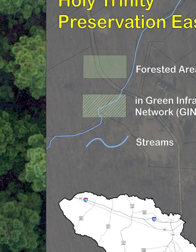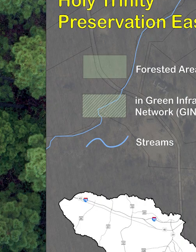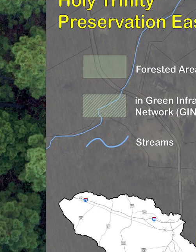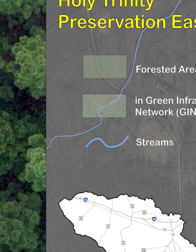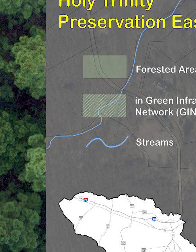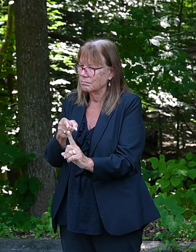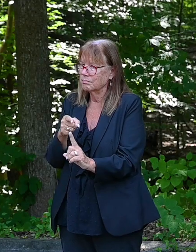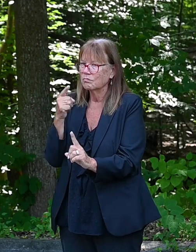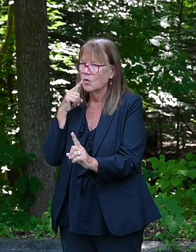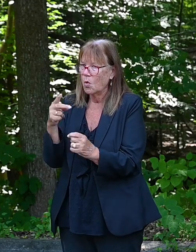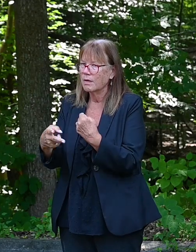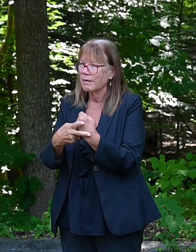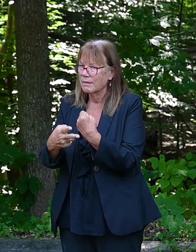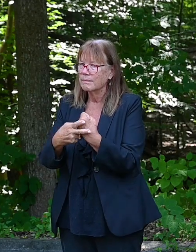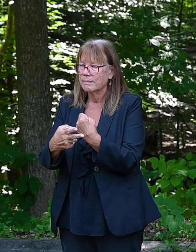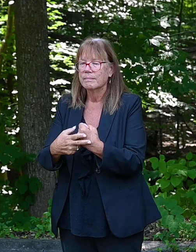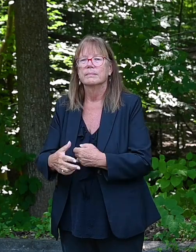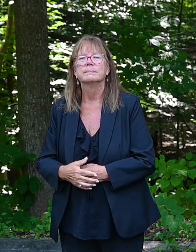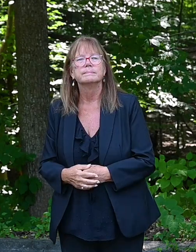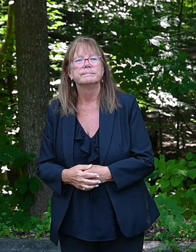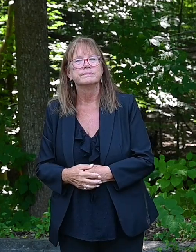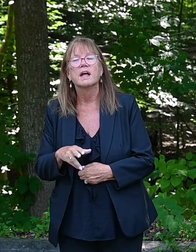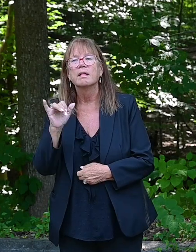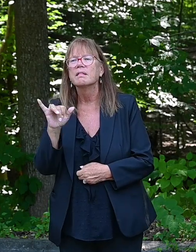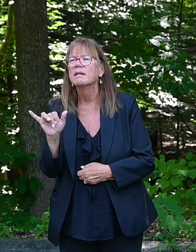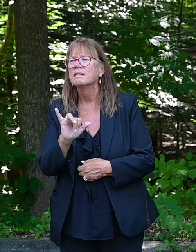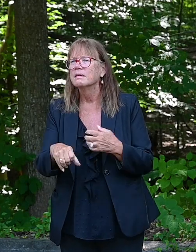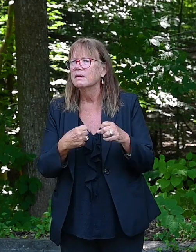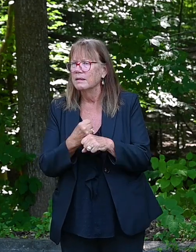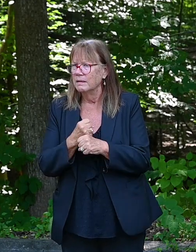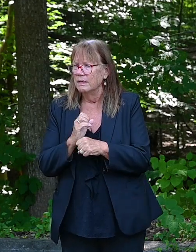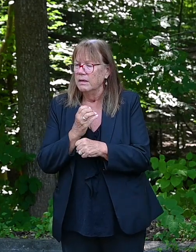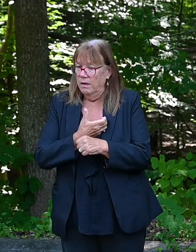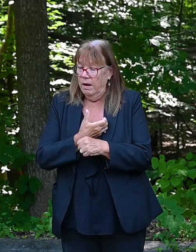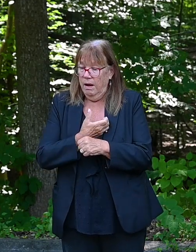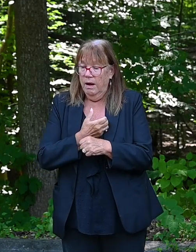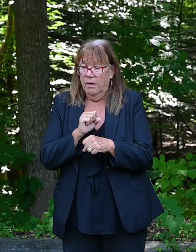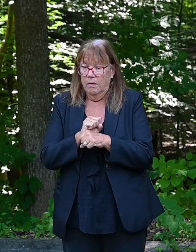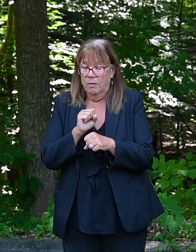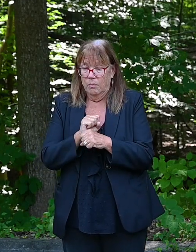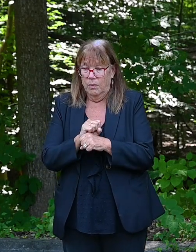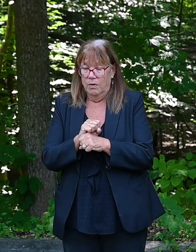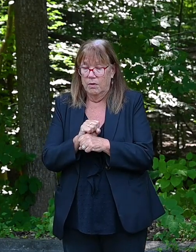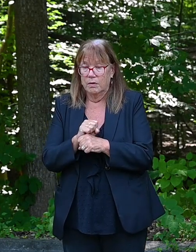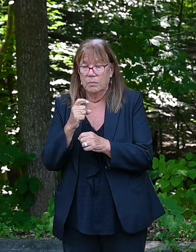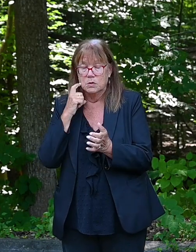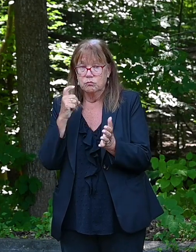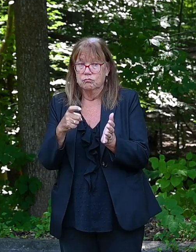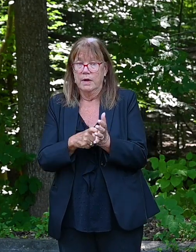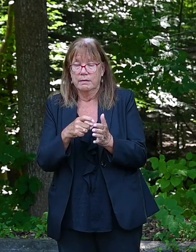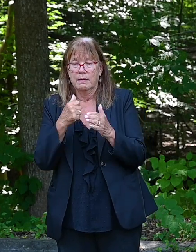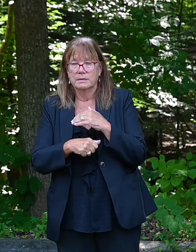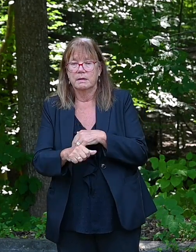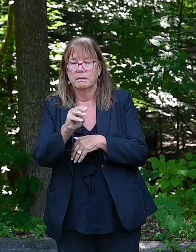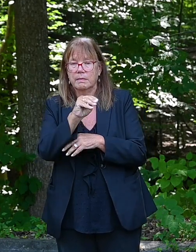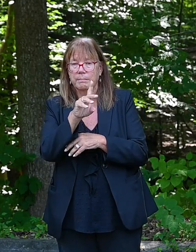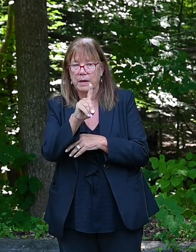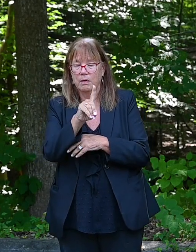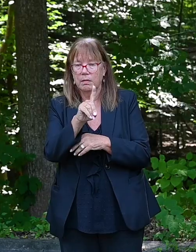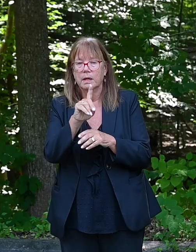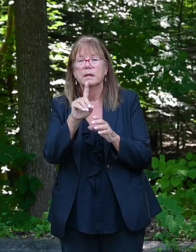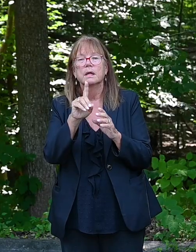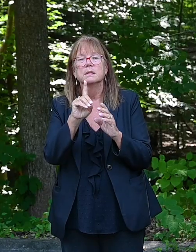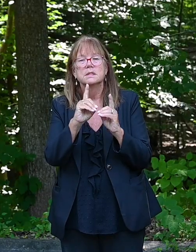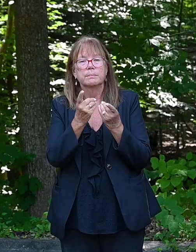conservation. That same year, our work earned recognition from the Maryland Department of Planning in the form